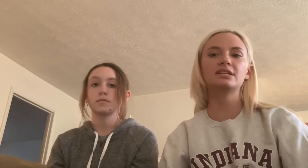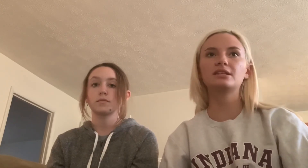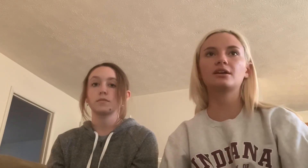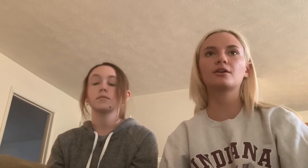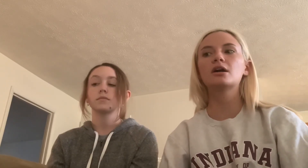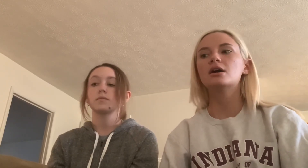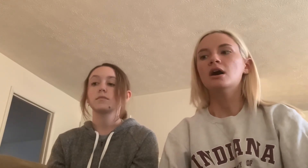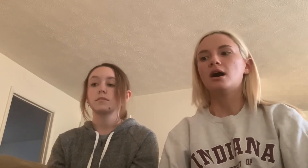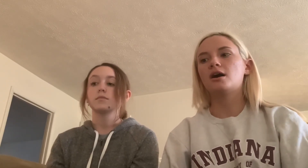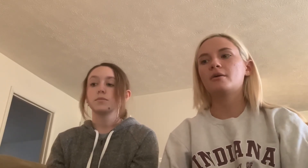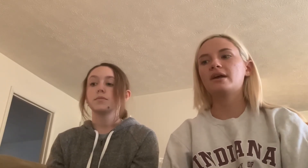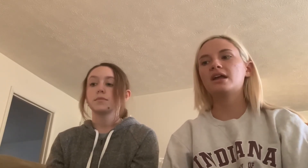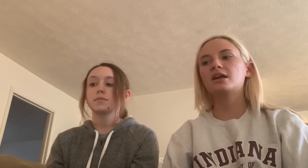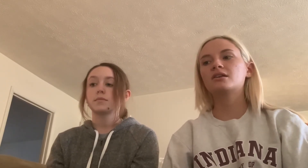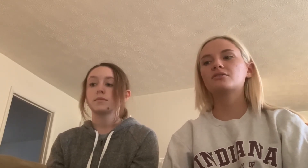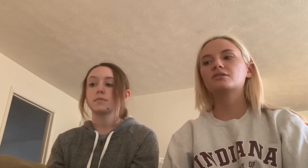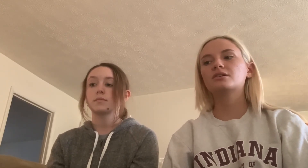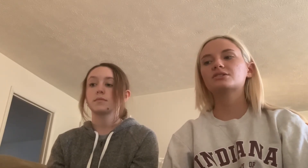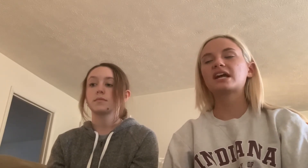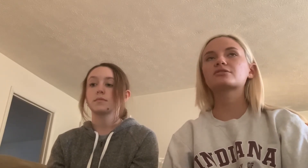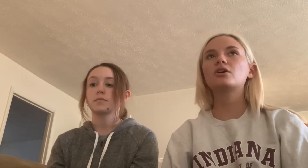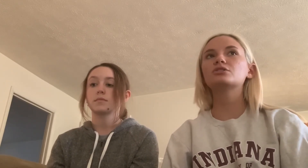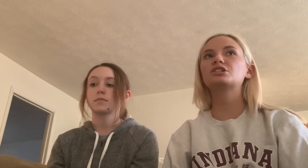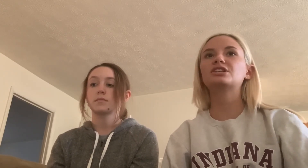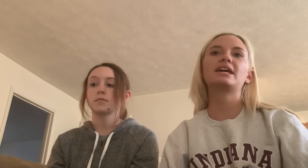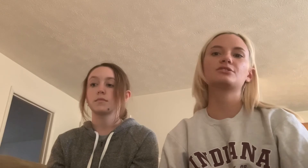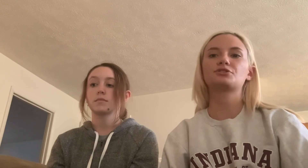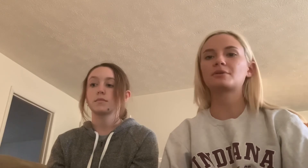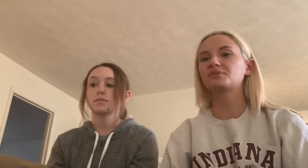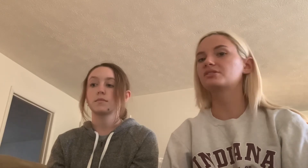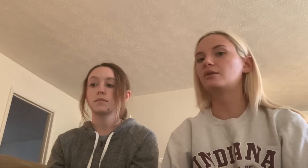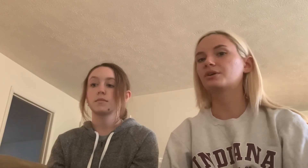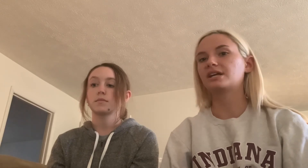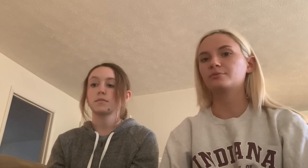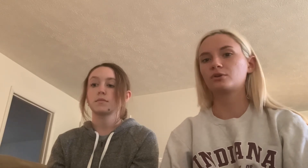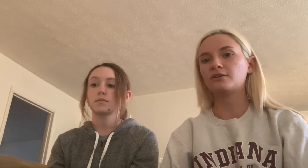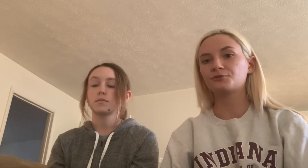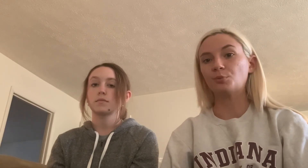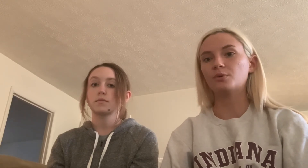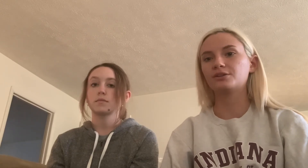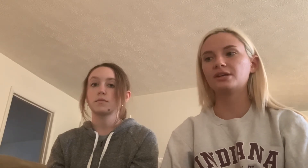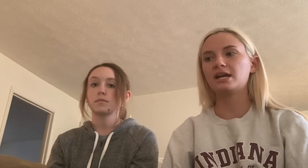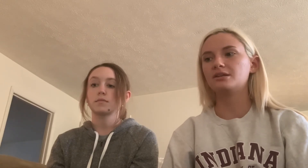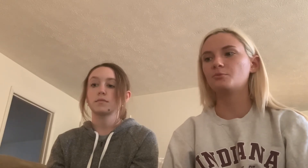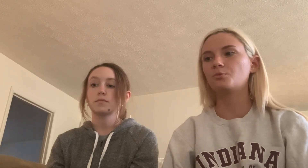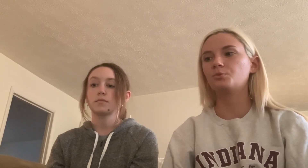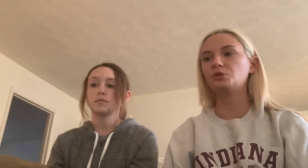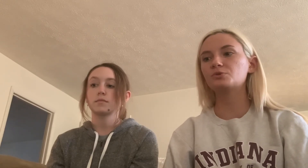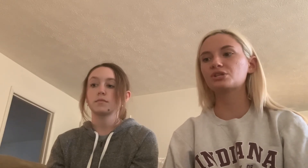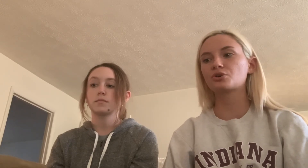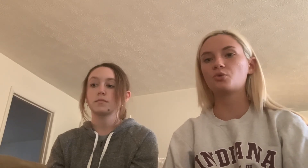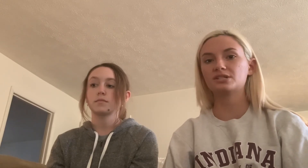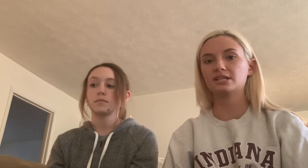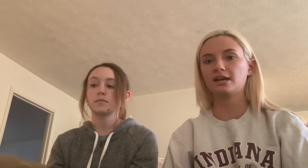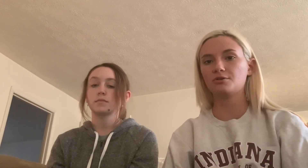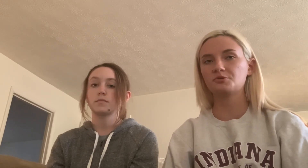there. And technology today is just something that we're getting more comfortable with, and using the Quizlet helps